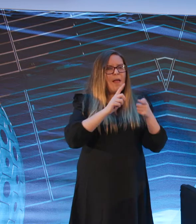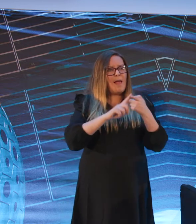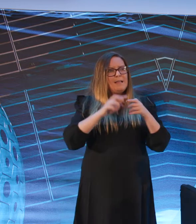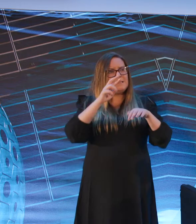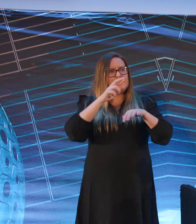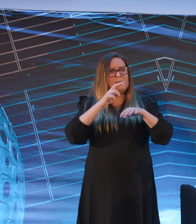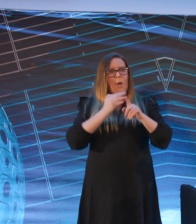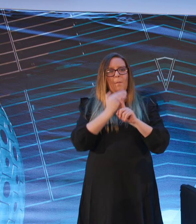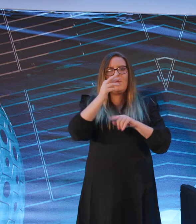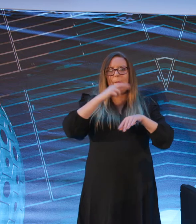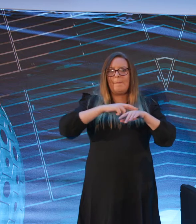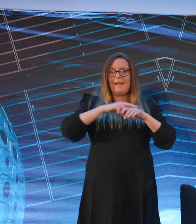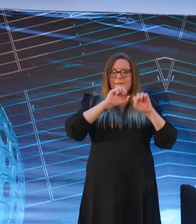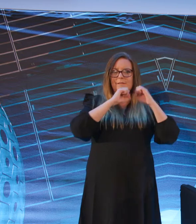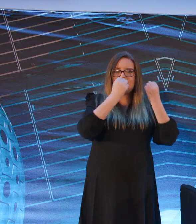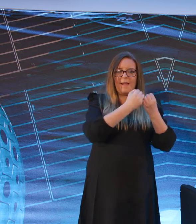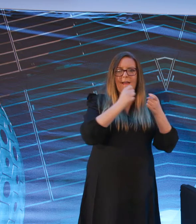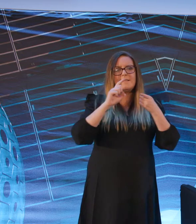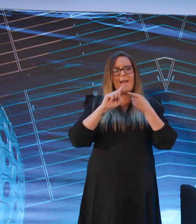sustainable world.